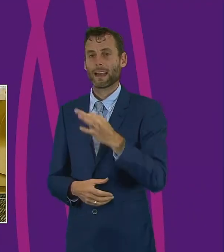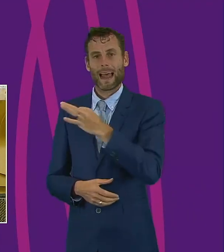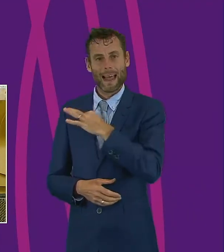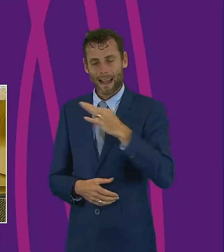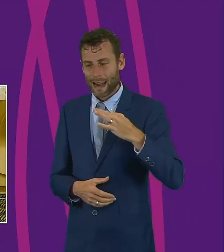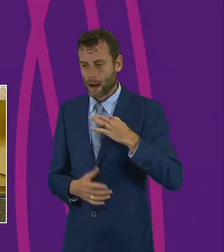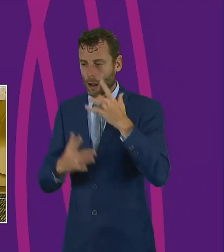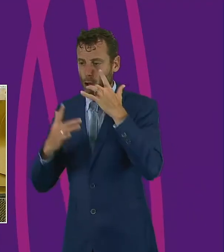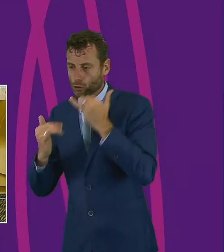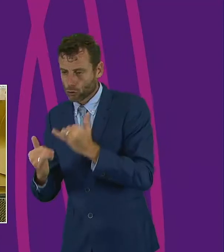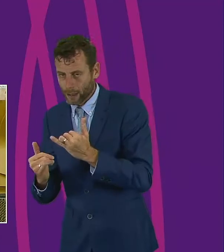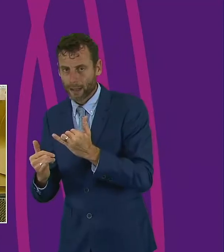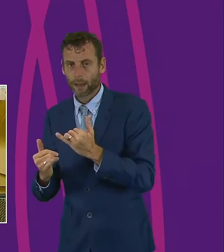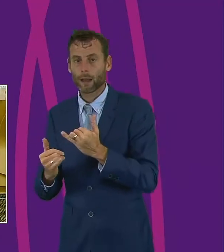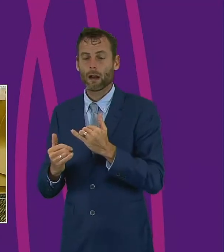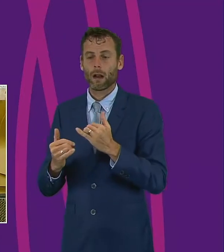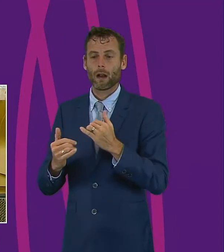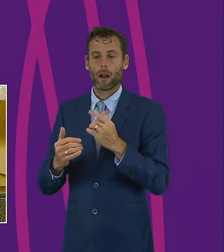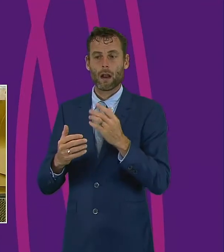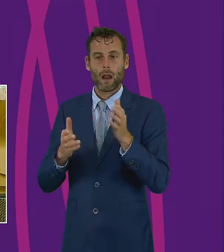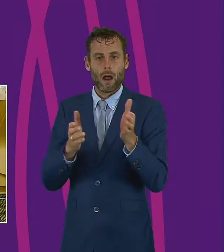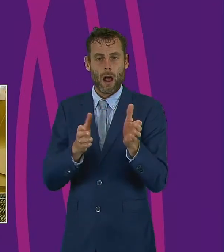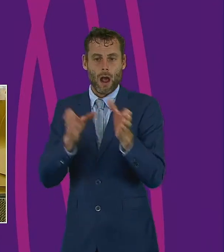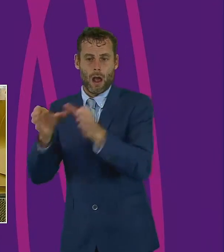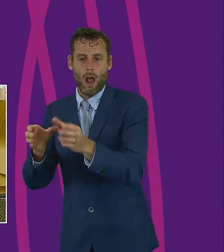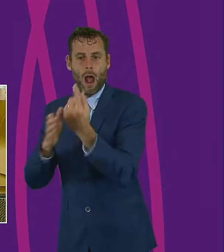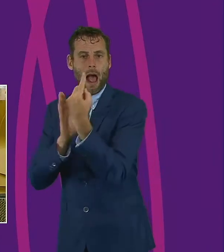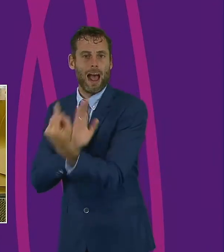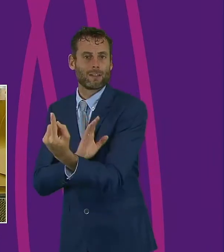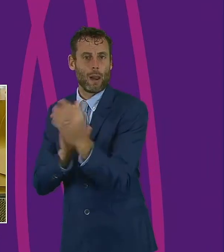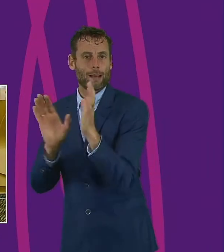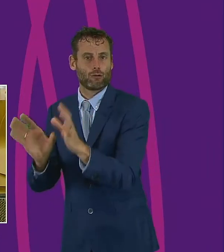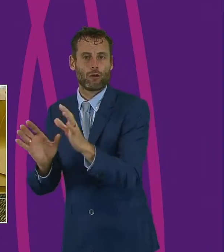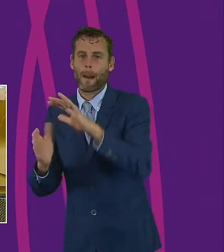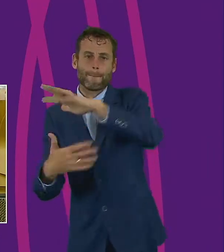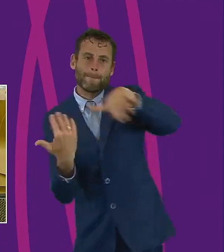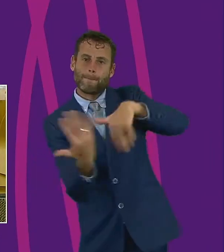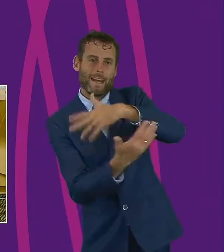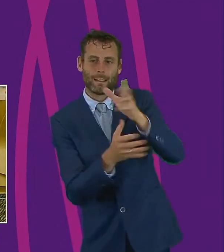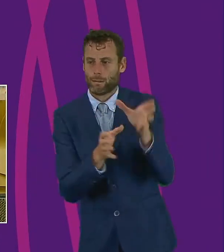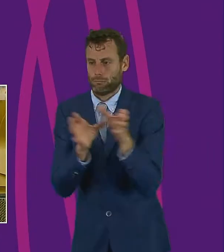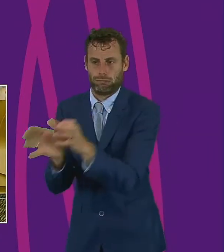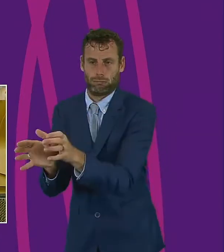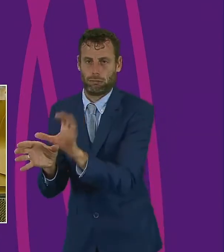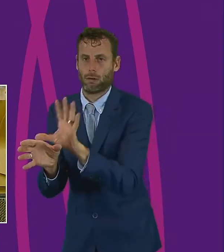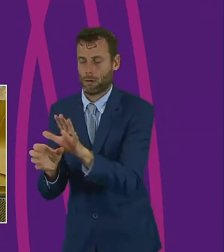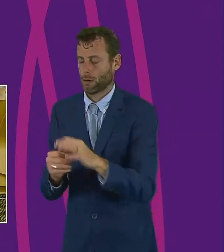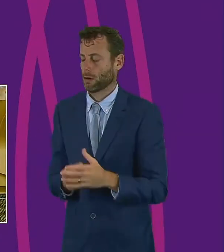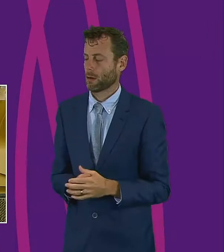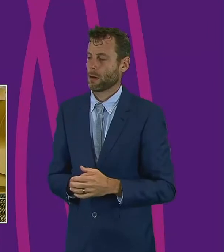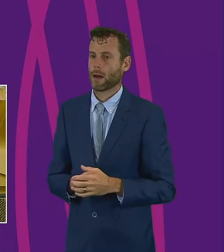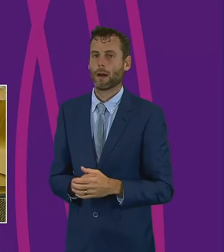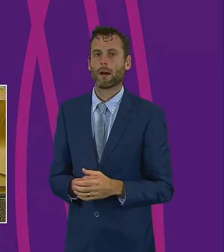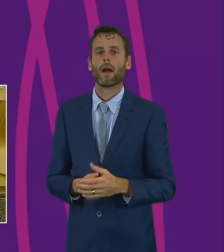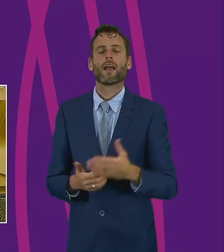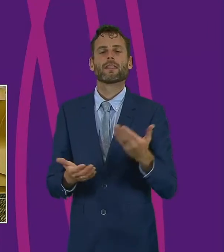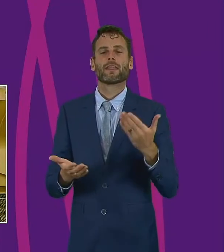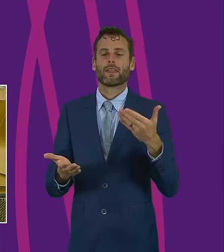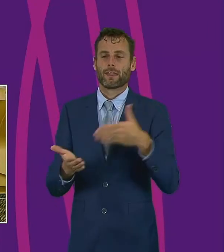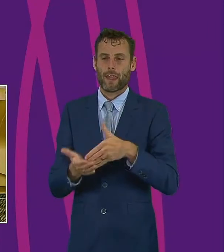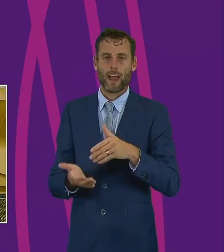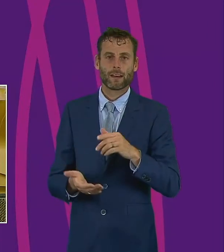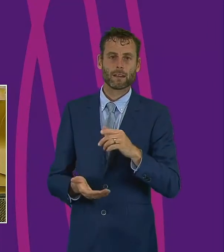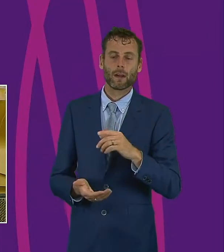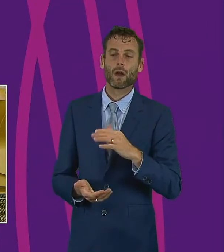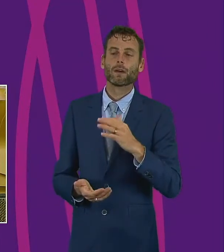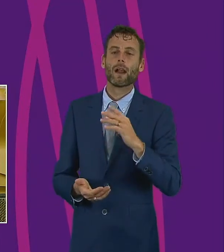screening, was on isolation of residents in their own rooms in care homes, and later on in terms of